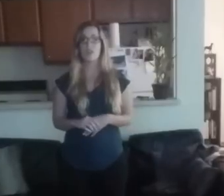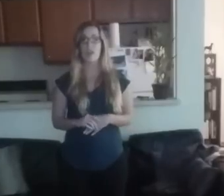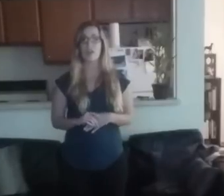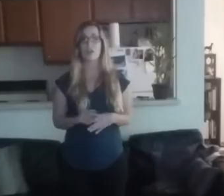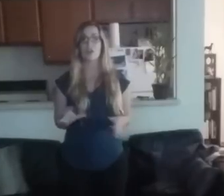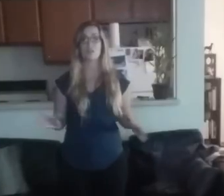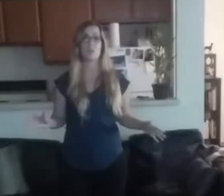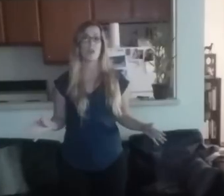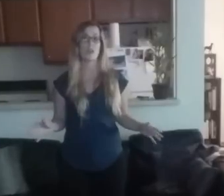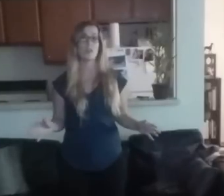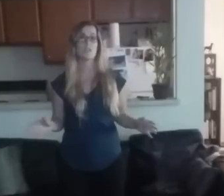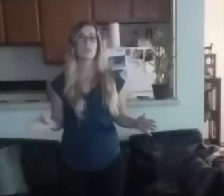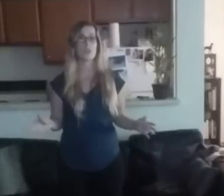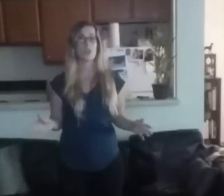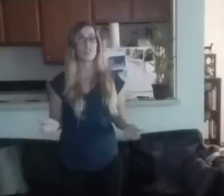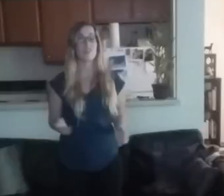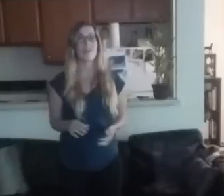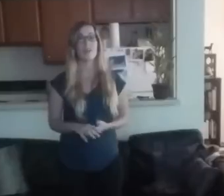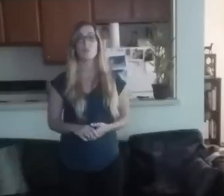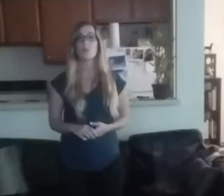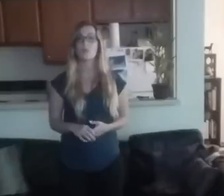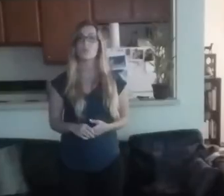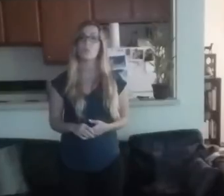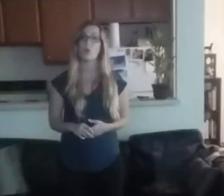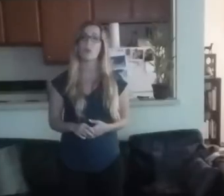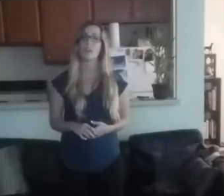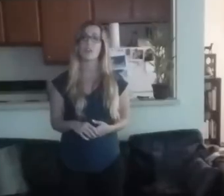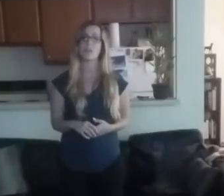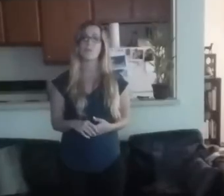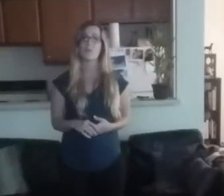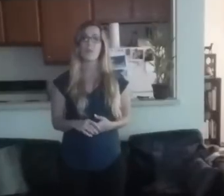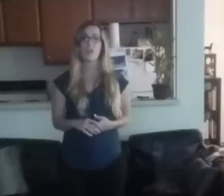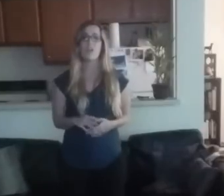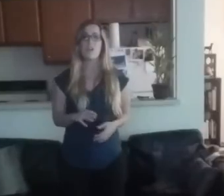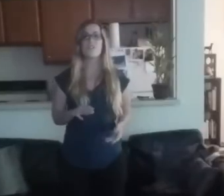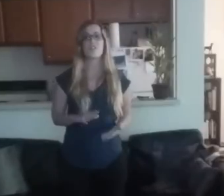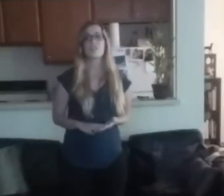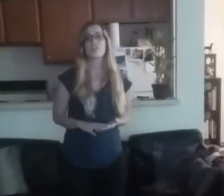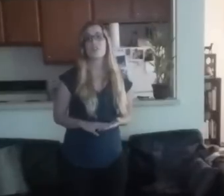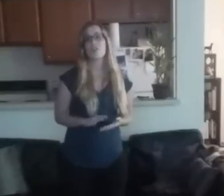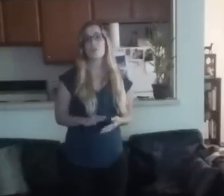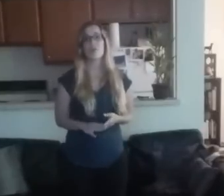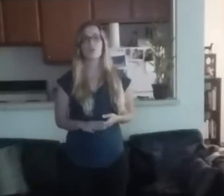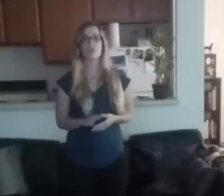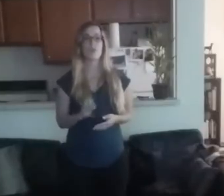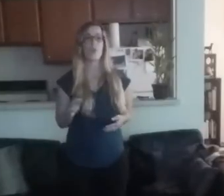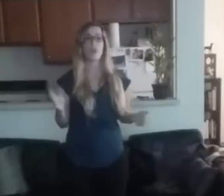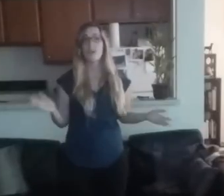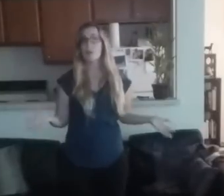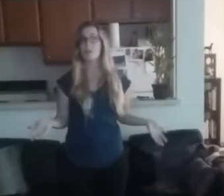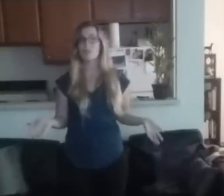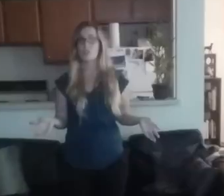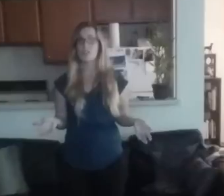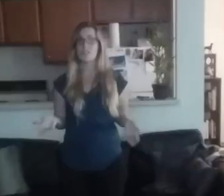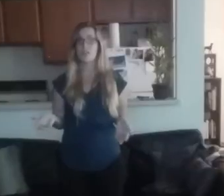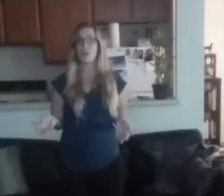neck can cause pain, soreness, and reduced mobility. Physical, emotional, or chemical stress can cause